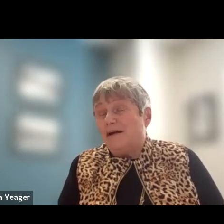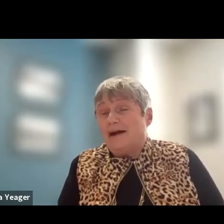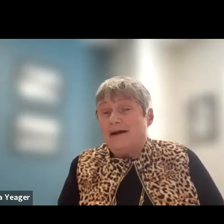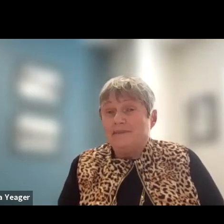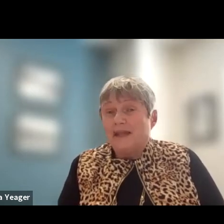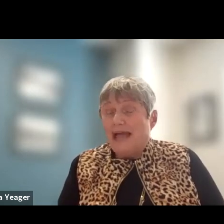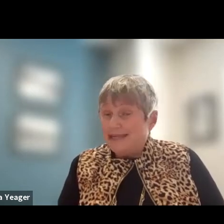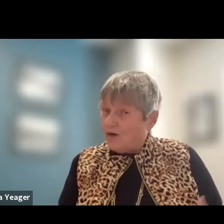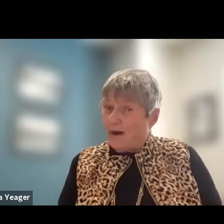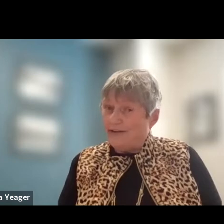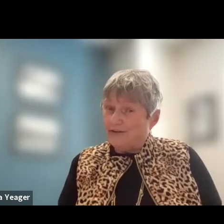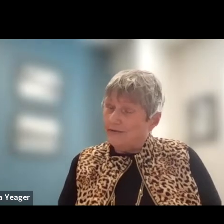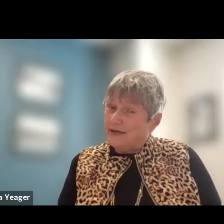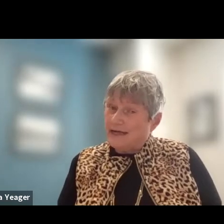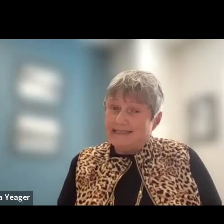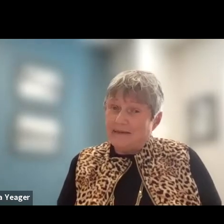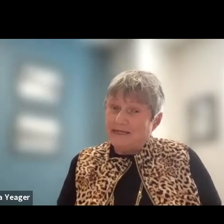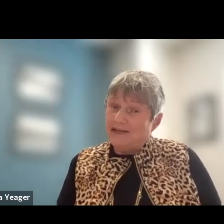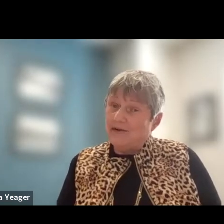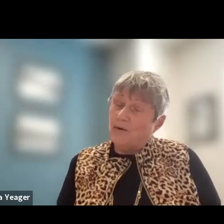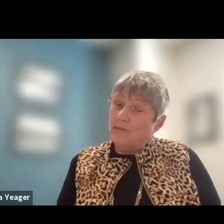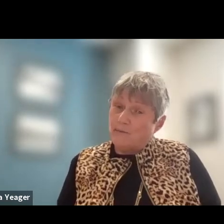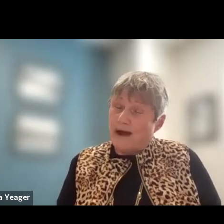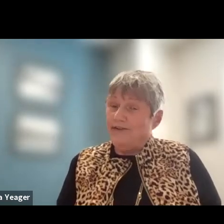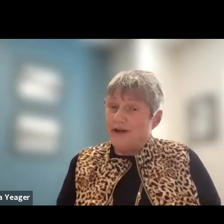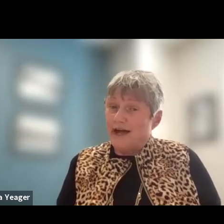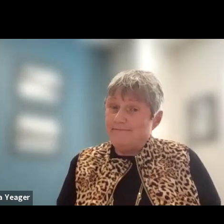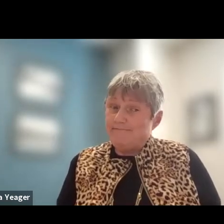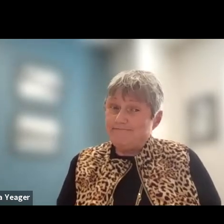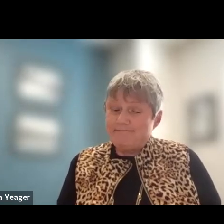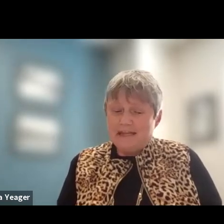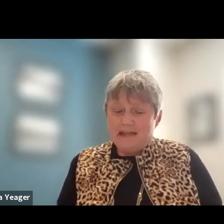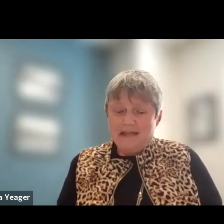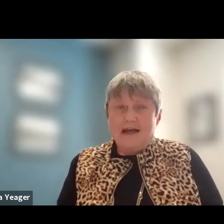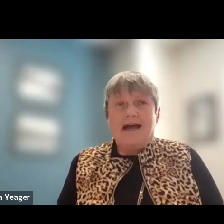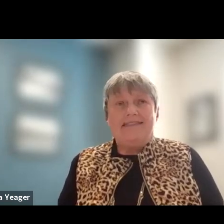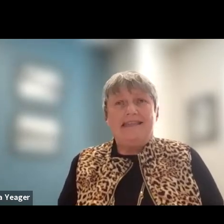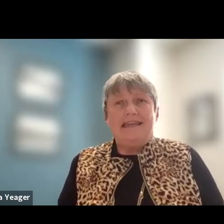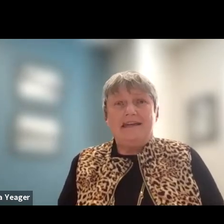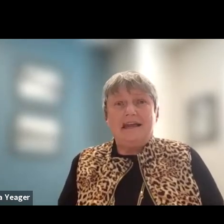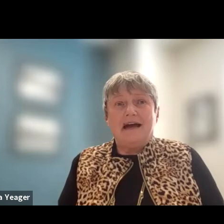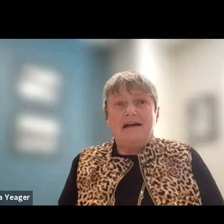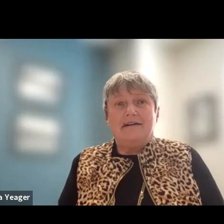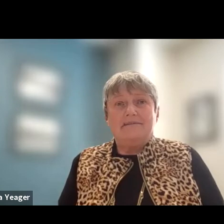upon and know why you're accepting it or why you're not.